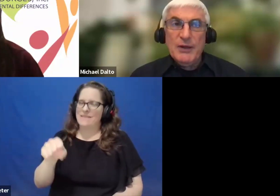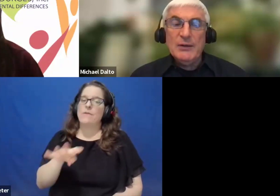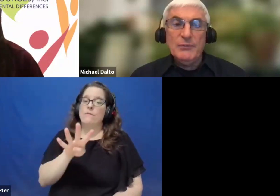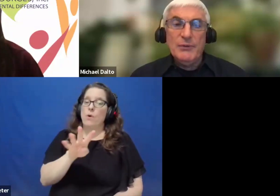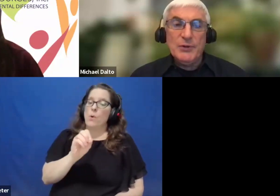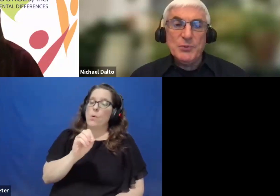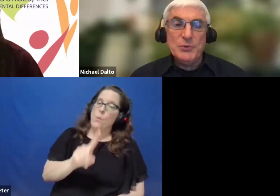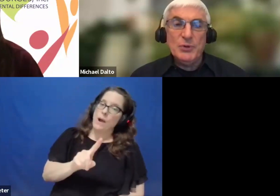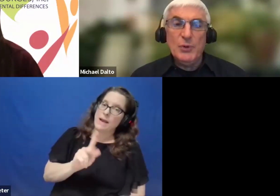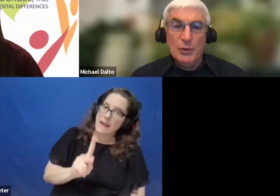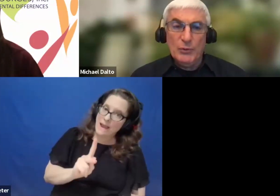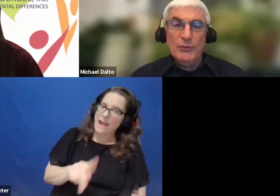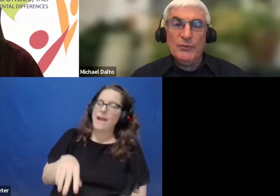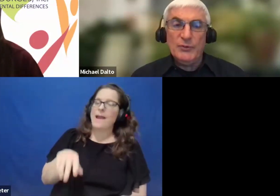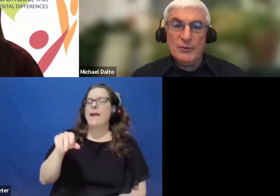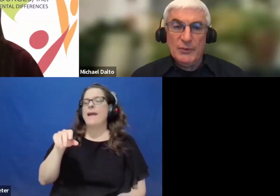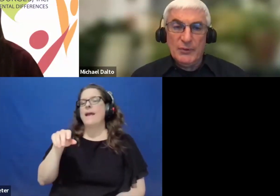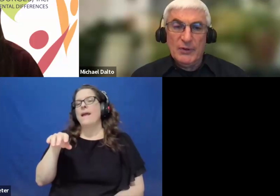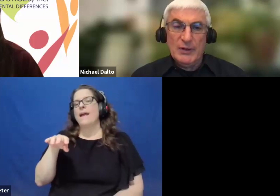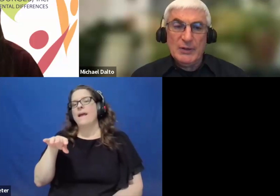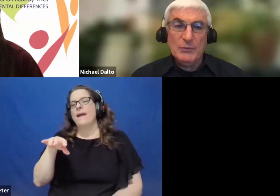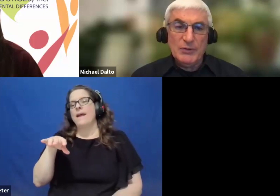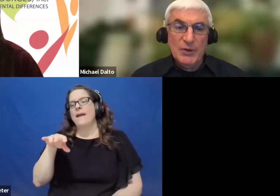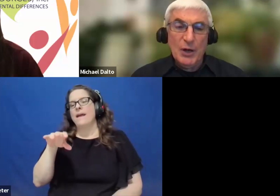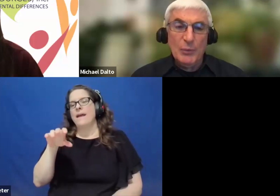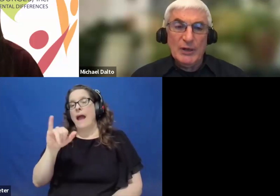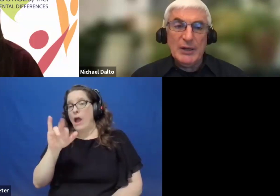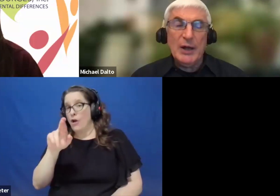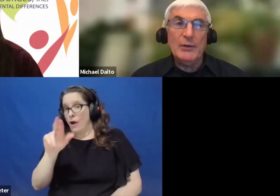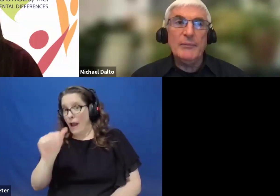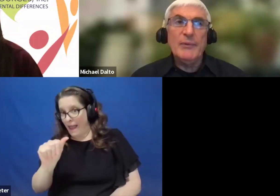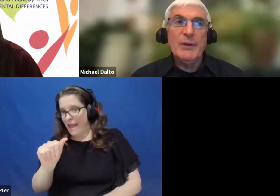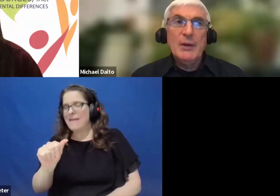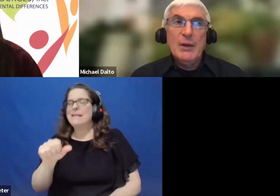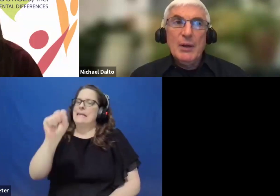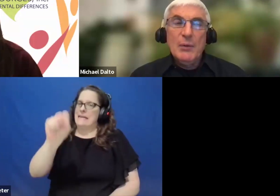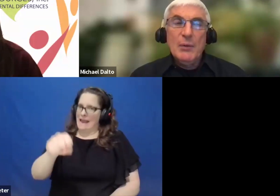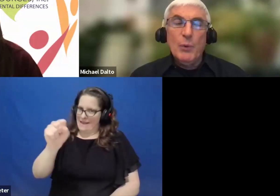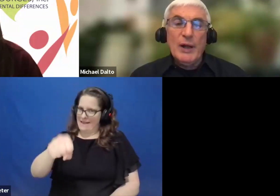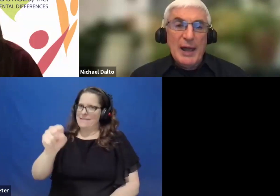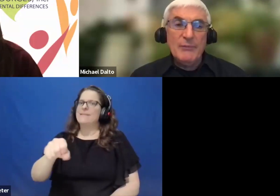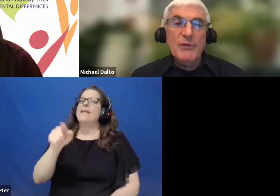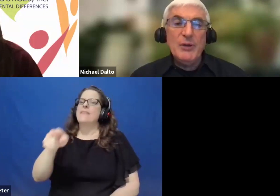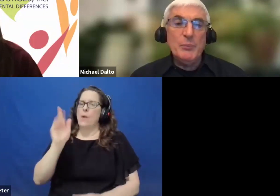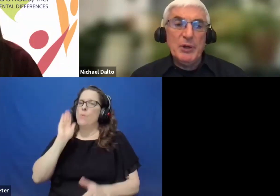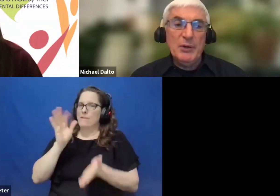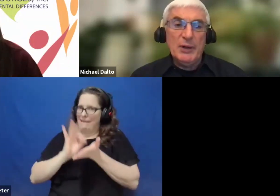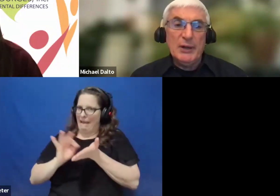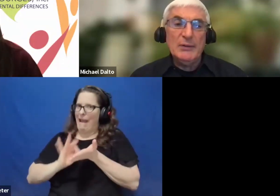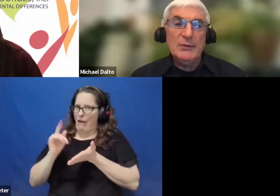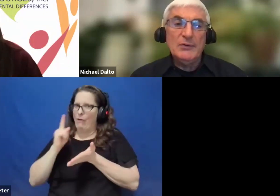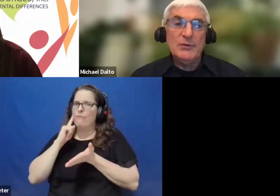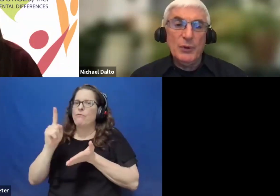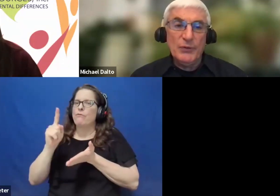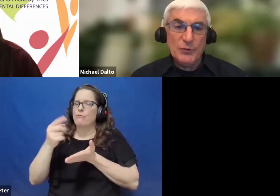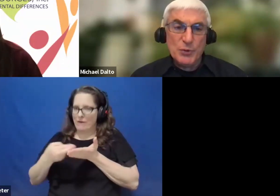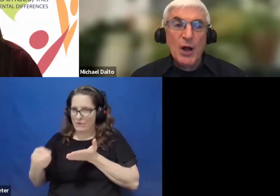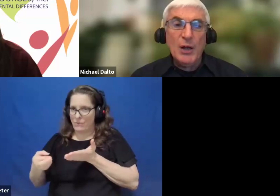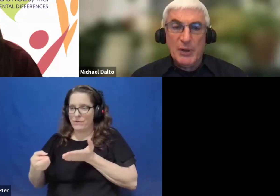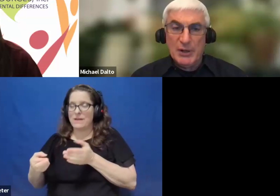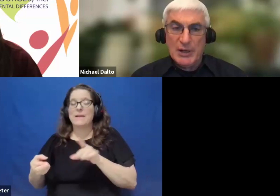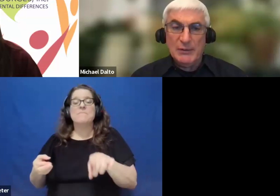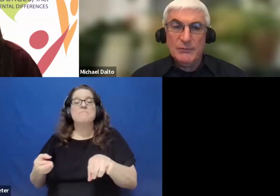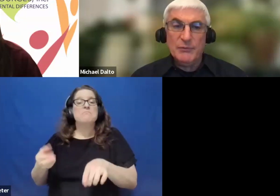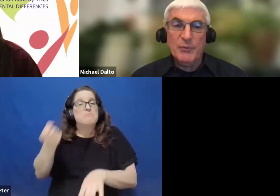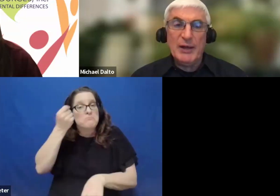If the individual who owns the retirement account would have the ability to